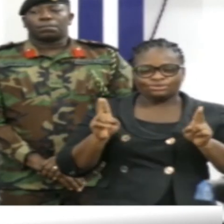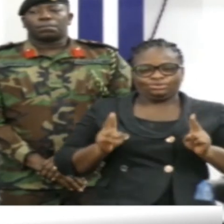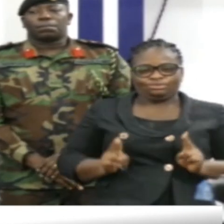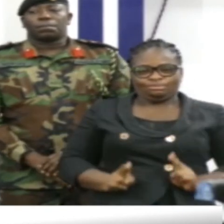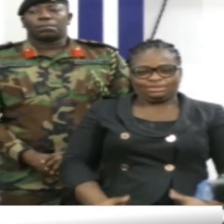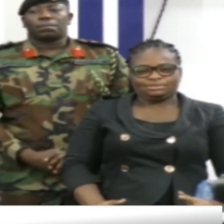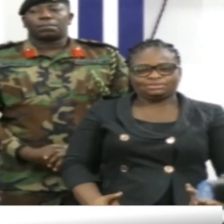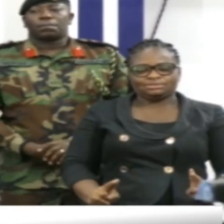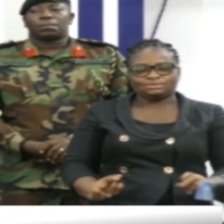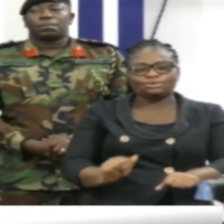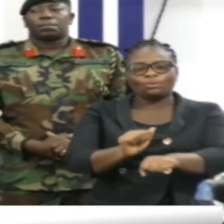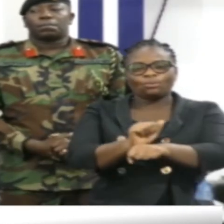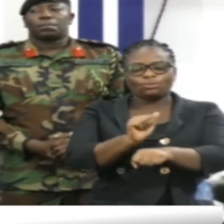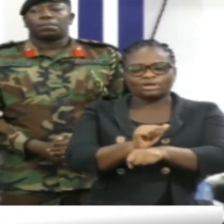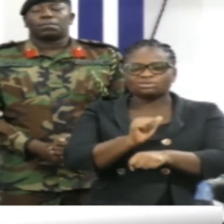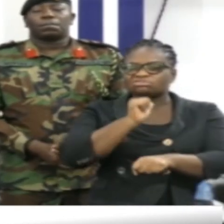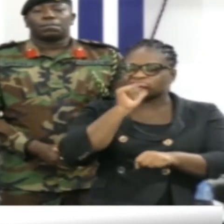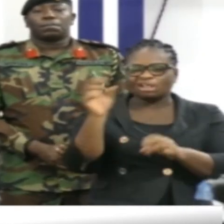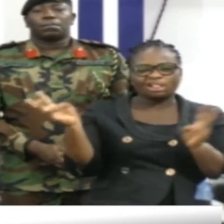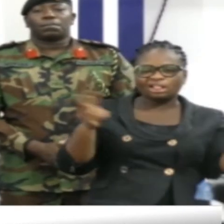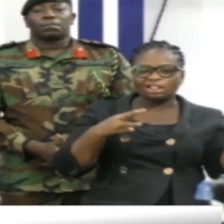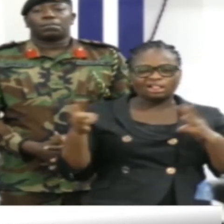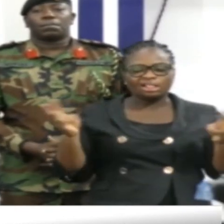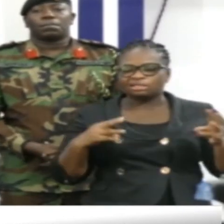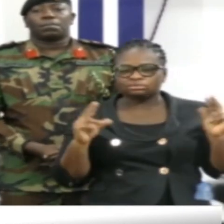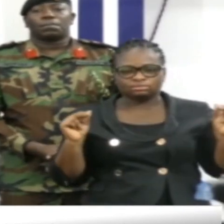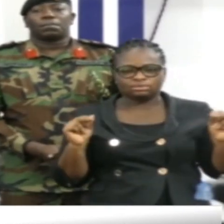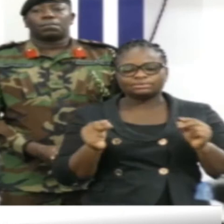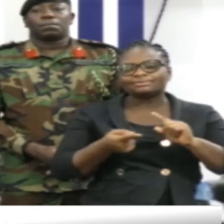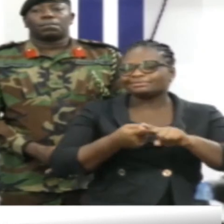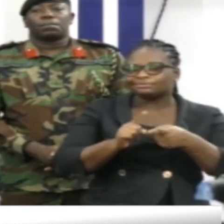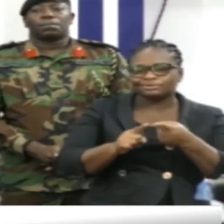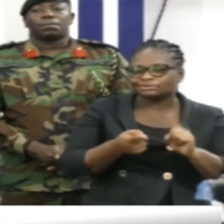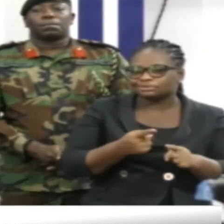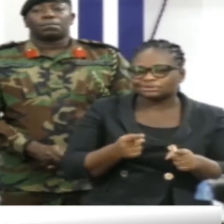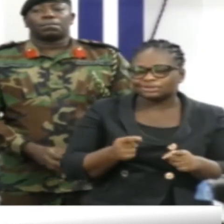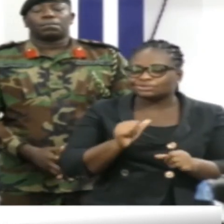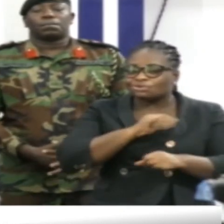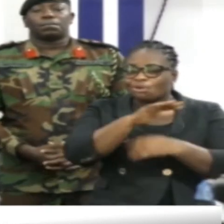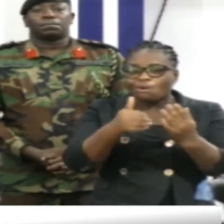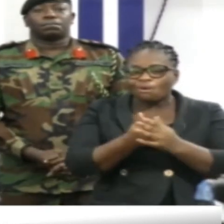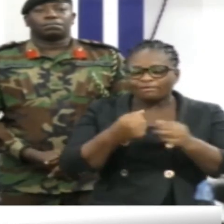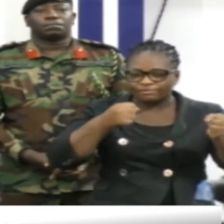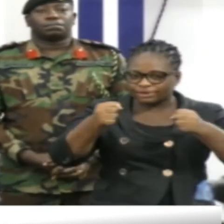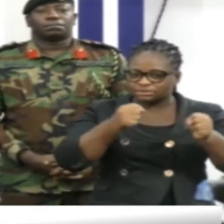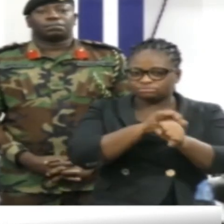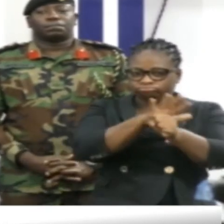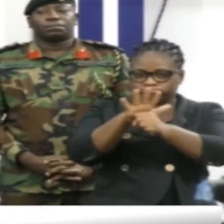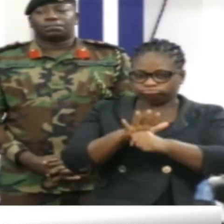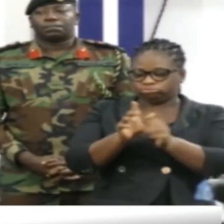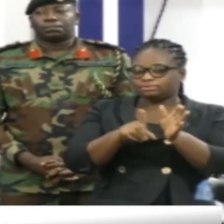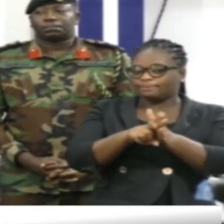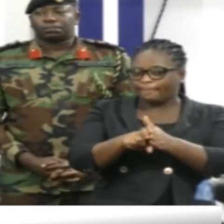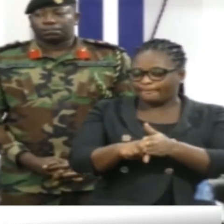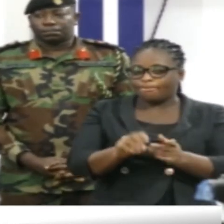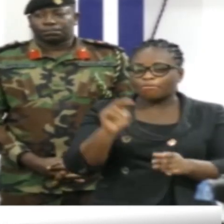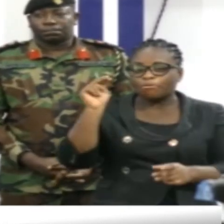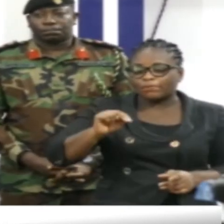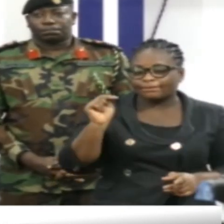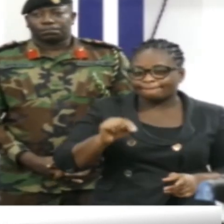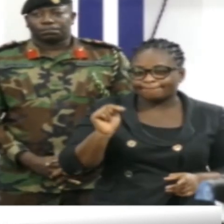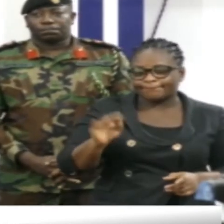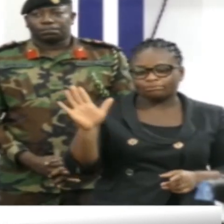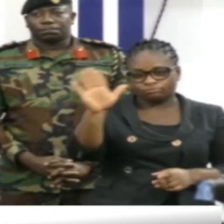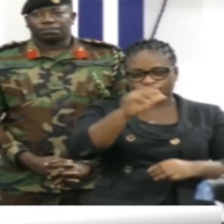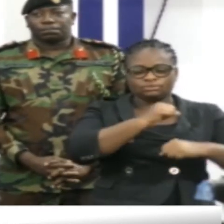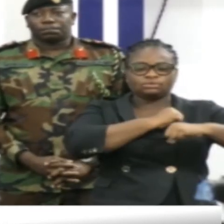operation. It is not a war. It is a humanitarian operation. We are all fighting the coronavirus. So we need